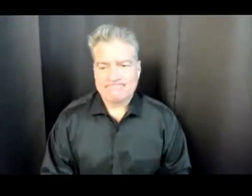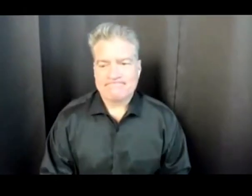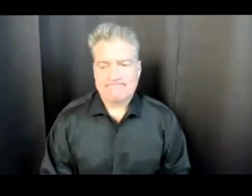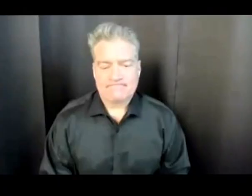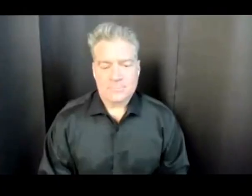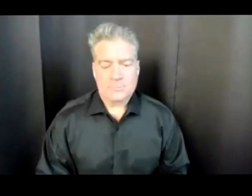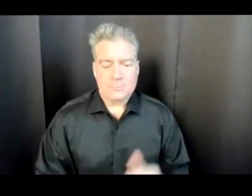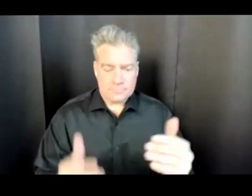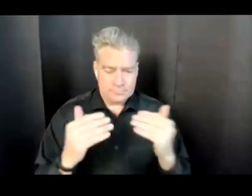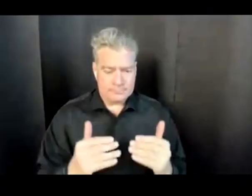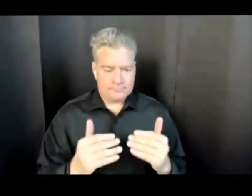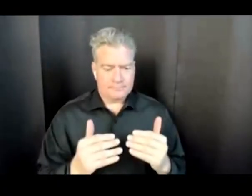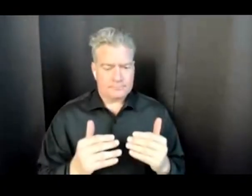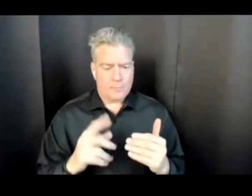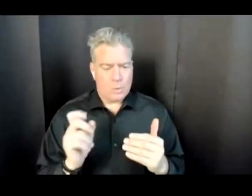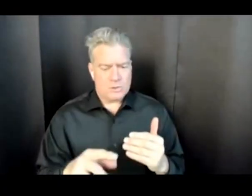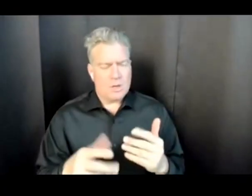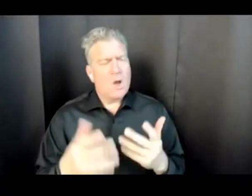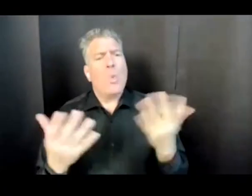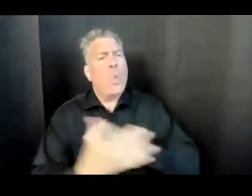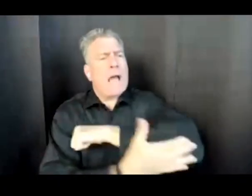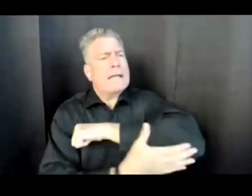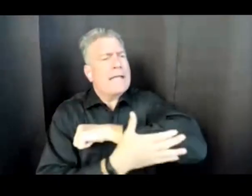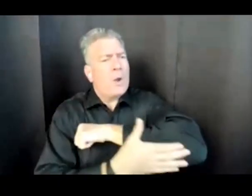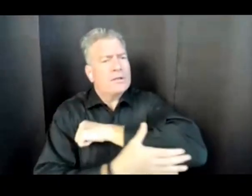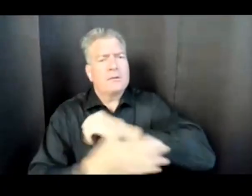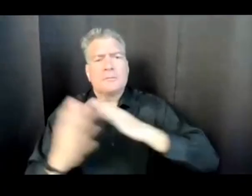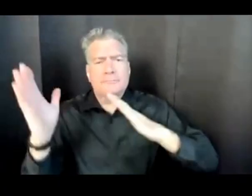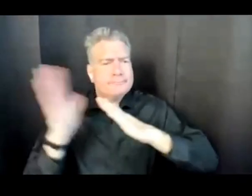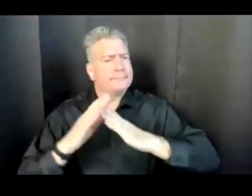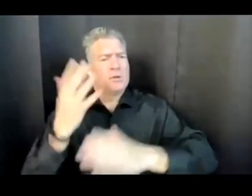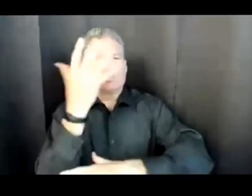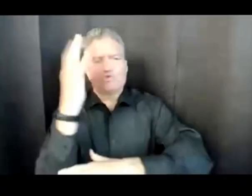What counties have experienced downed trees?